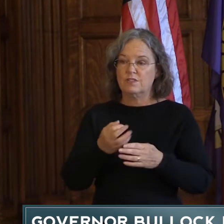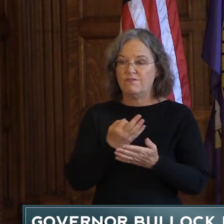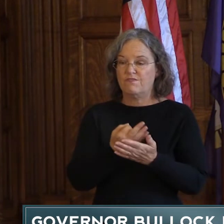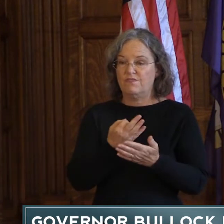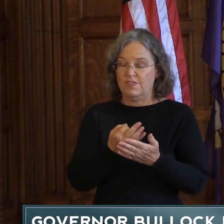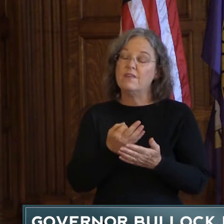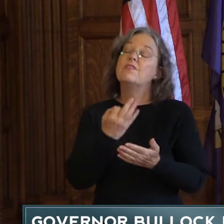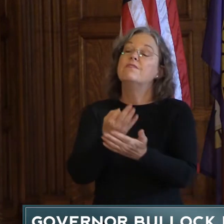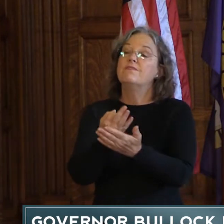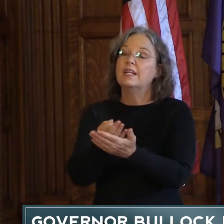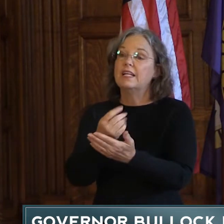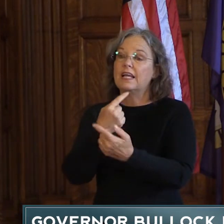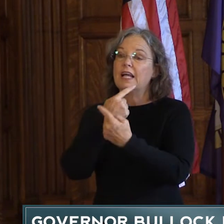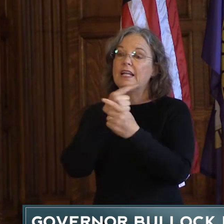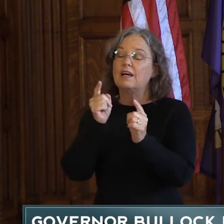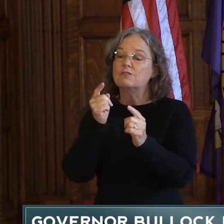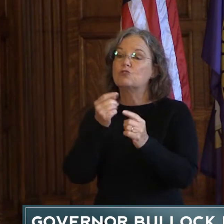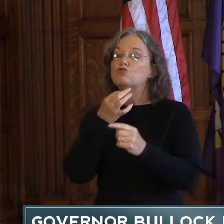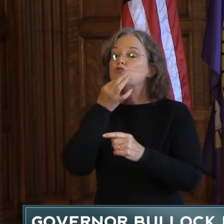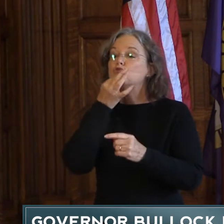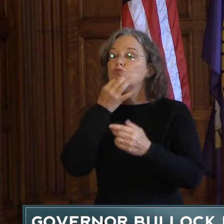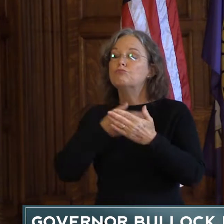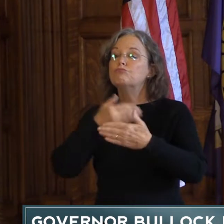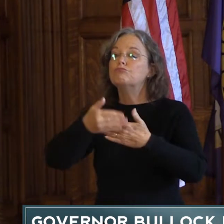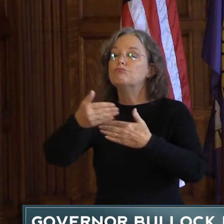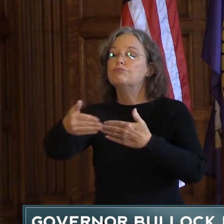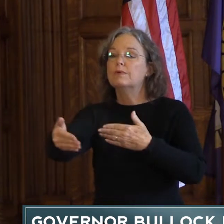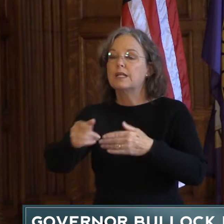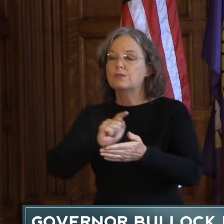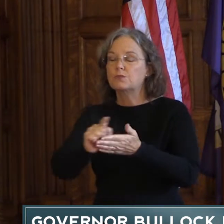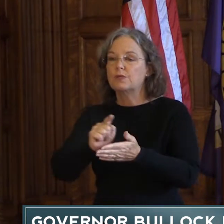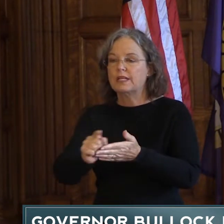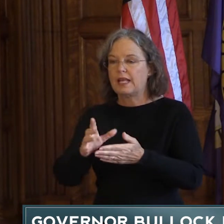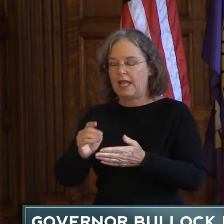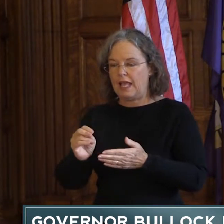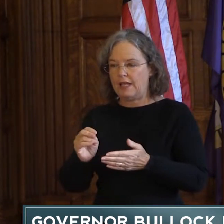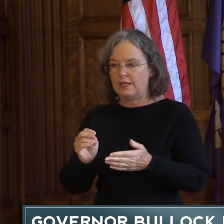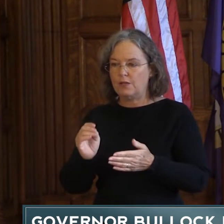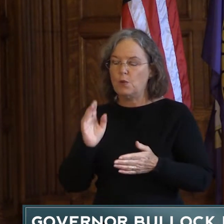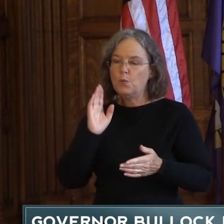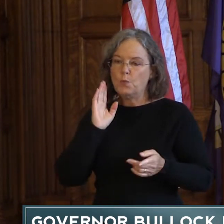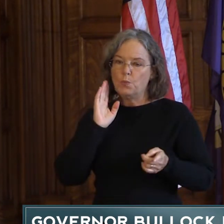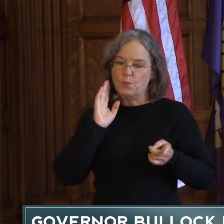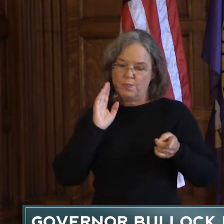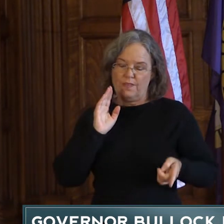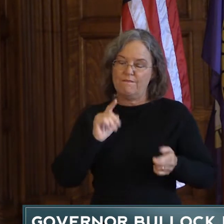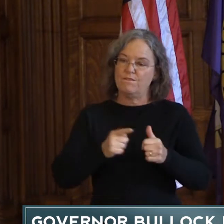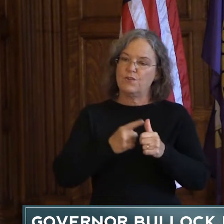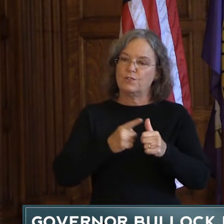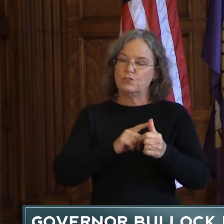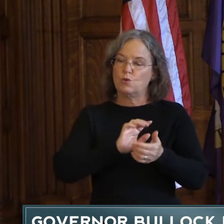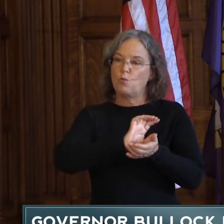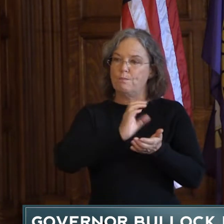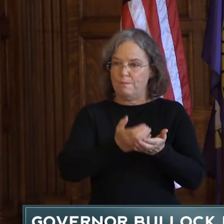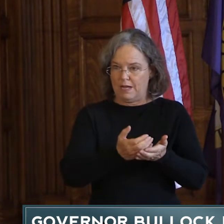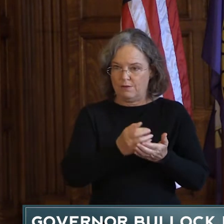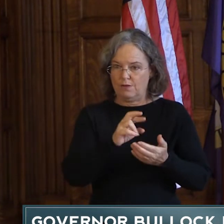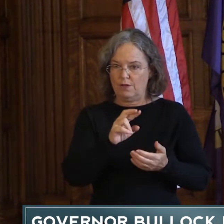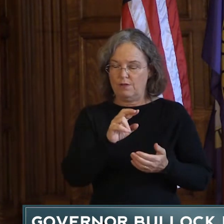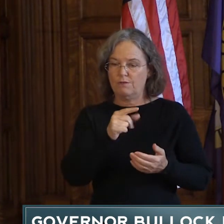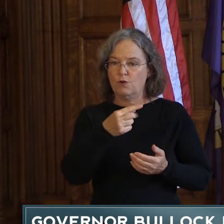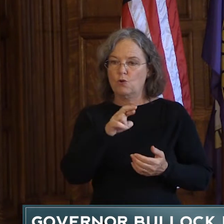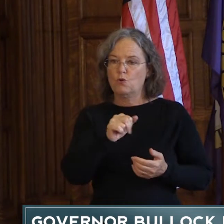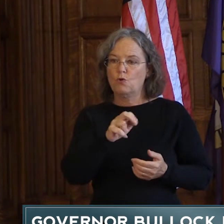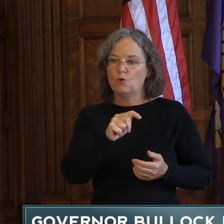upcoming weeks, and we'll closely monitor the demand for this first round of emergency grants to adjust as needed and